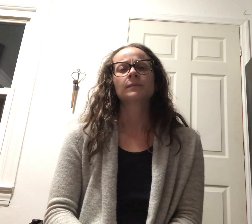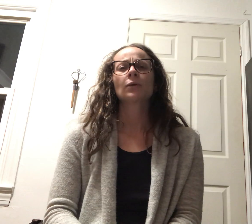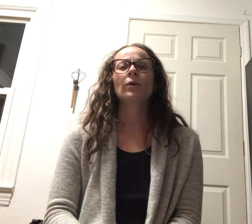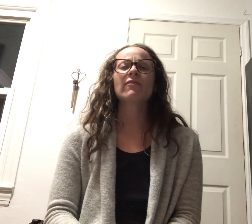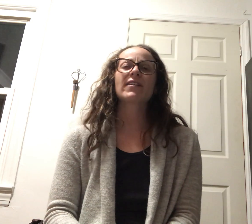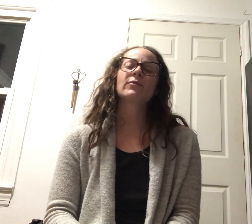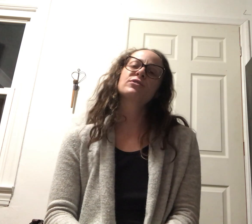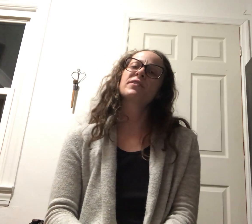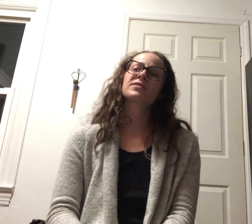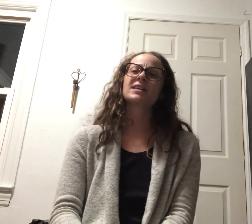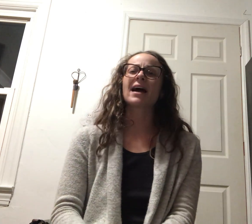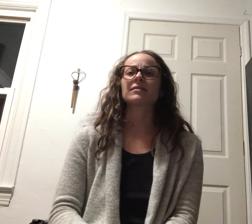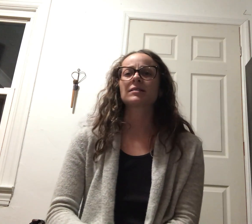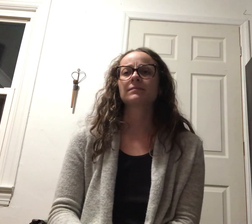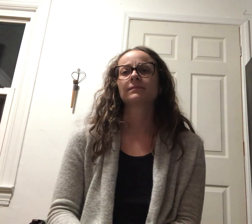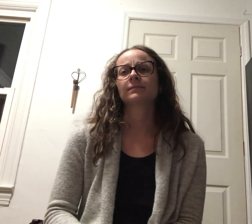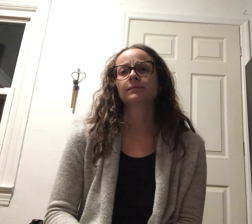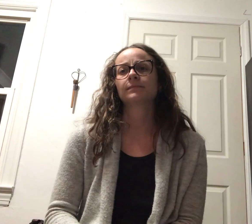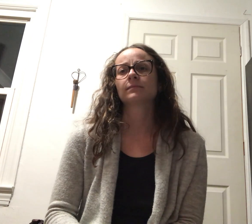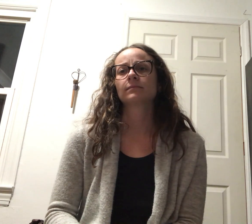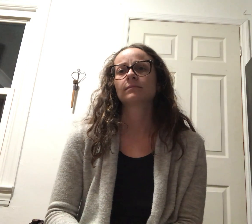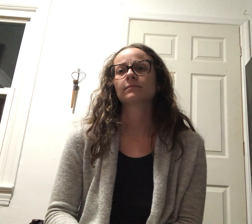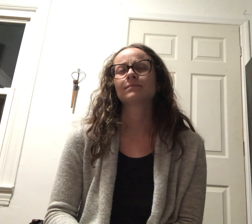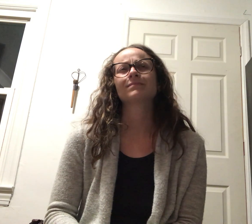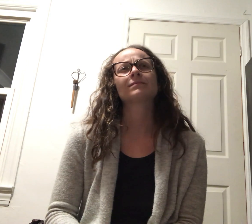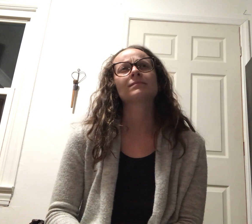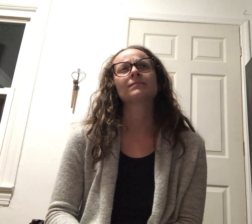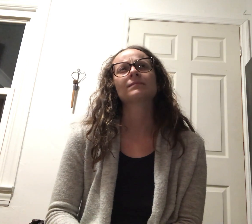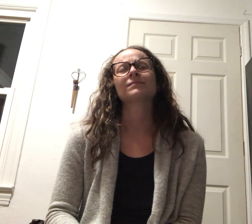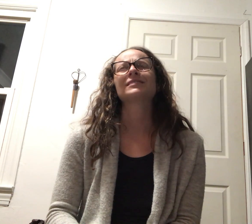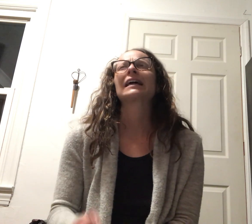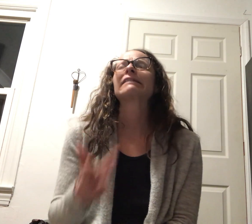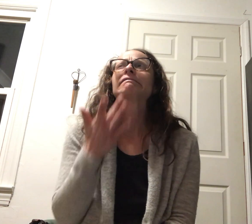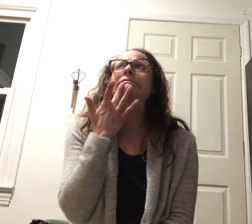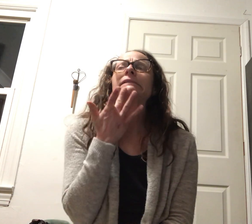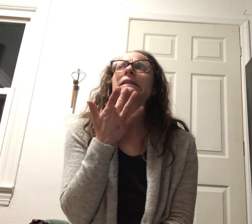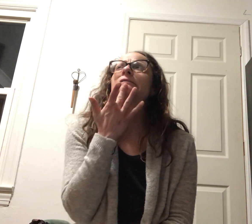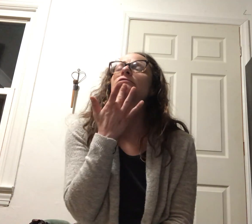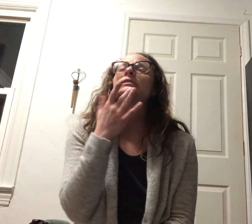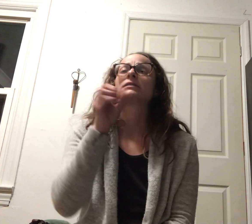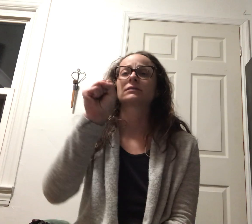Yeah. What's your favorite snacks? Favorite snack?